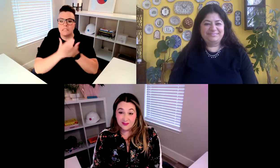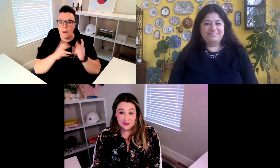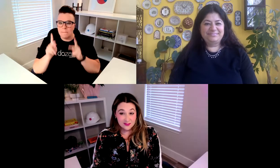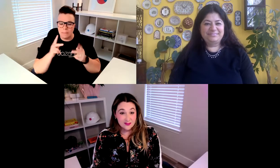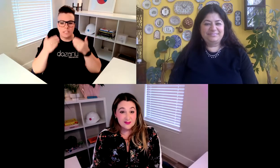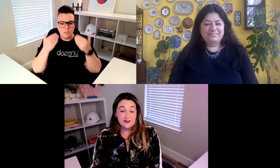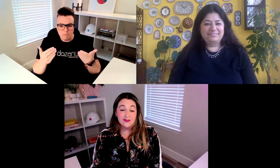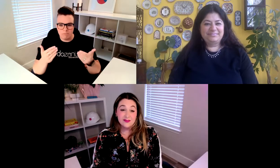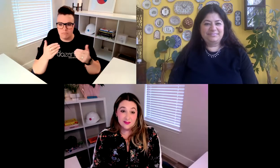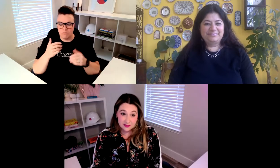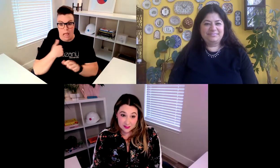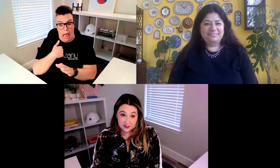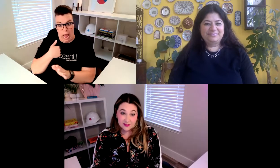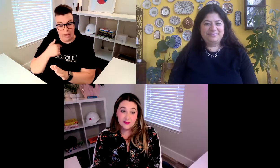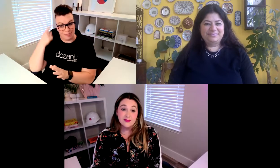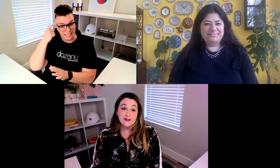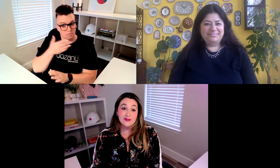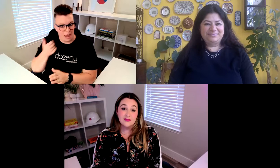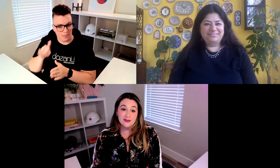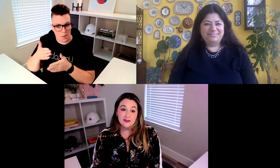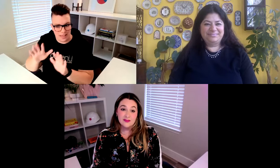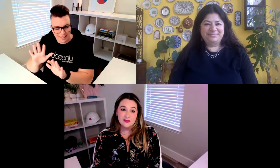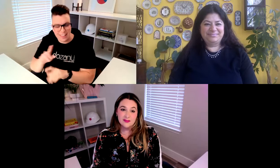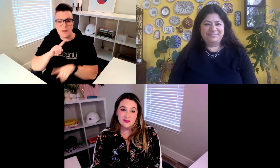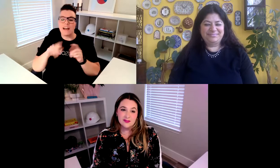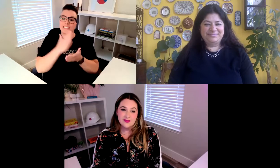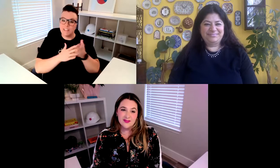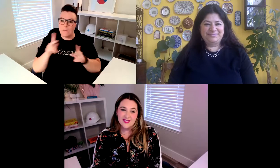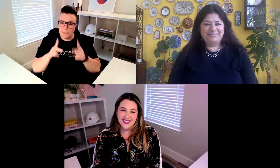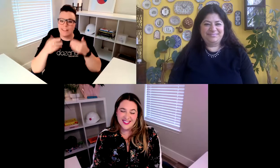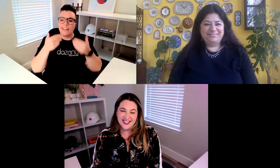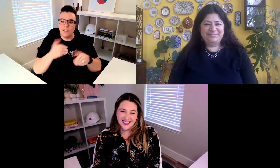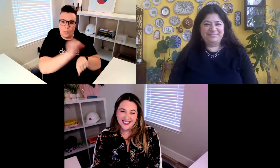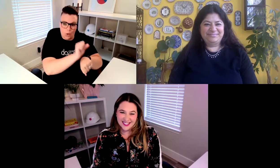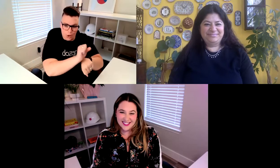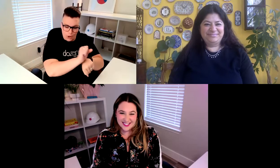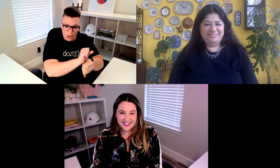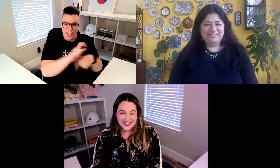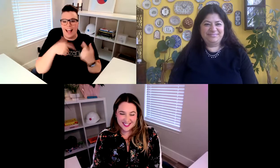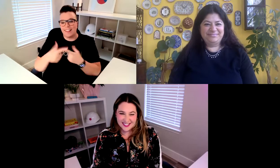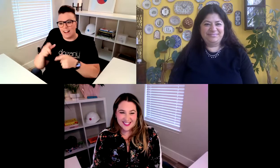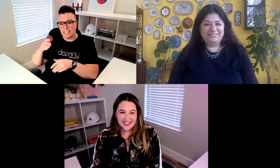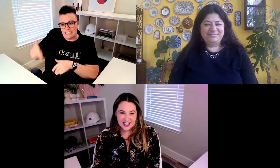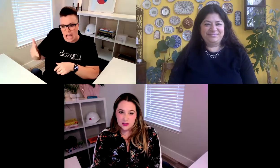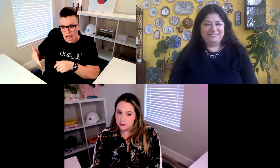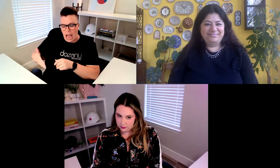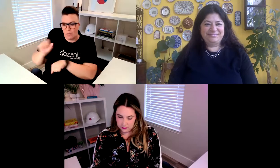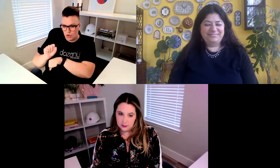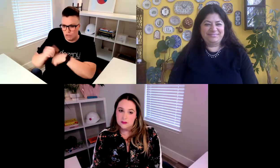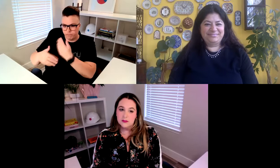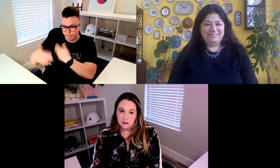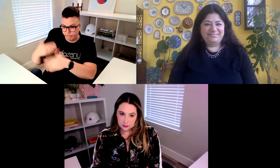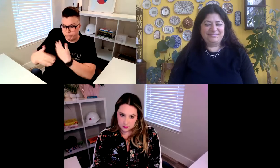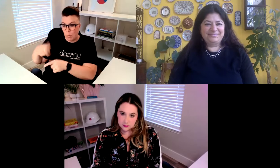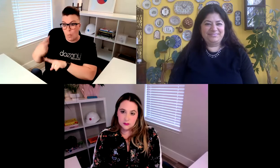me to jump forward full time with my passions. So I know I think it's better that way to kind of be pushed. Some people like to slowly